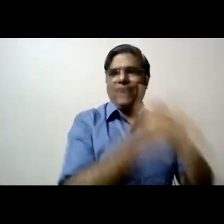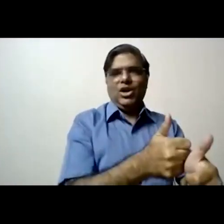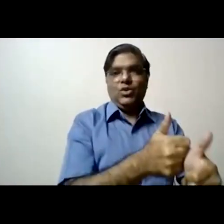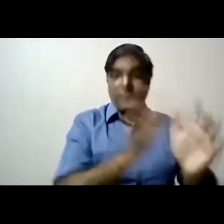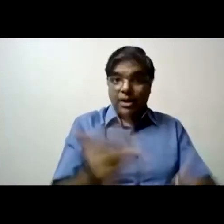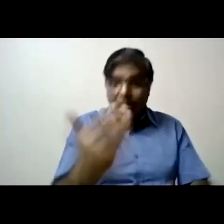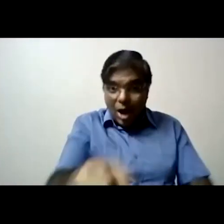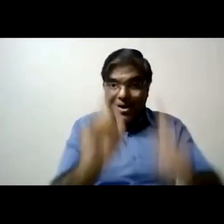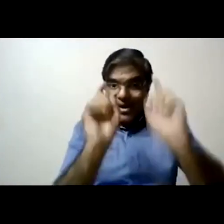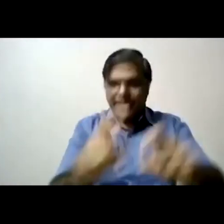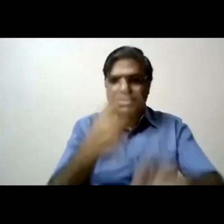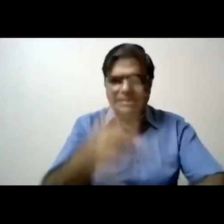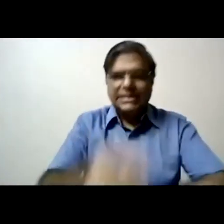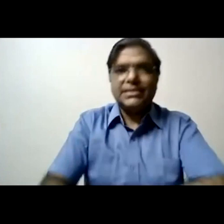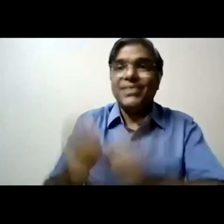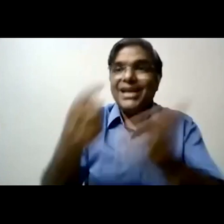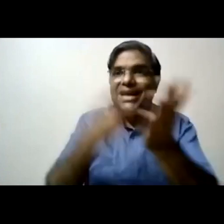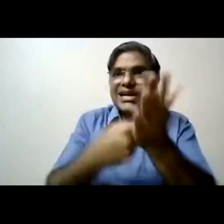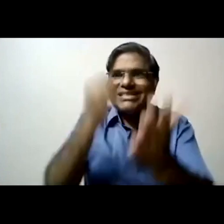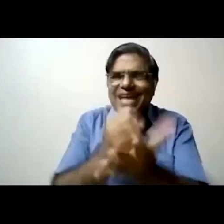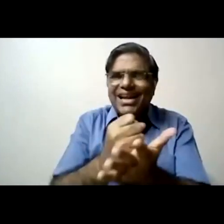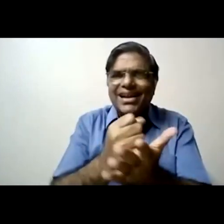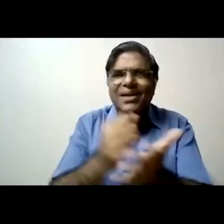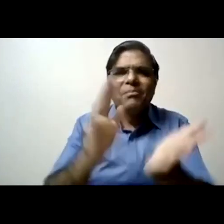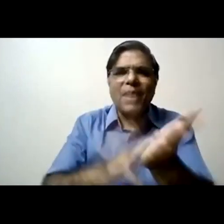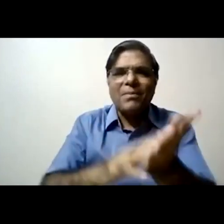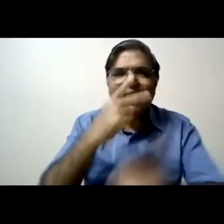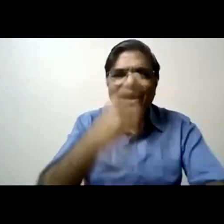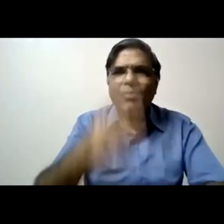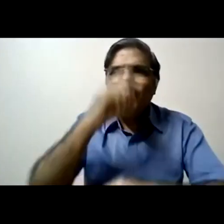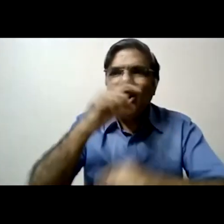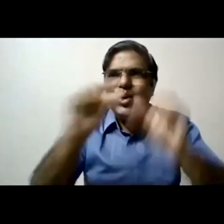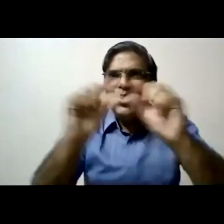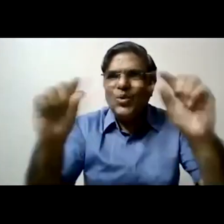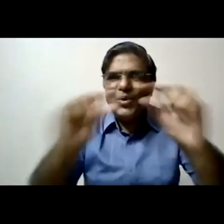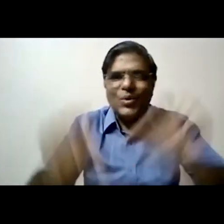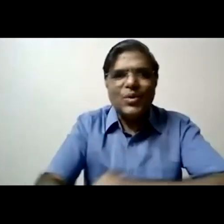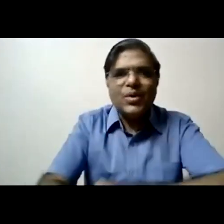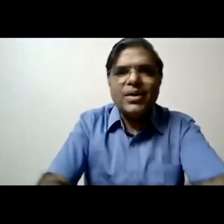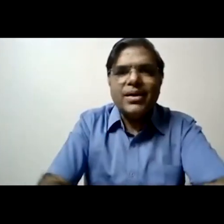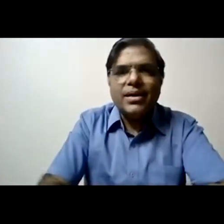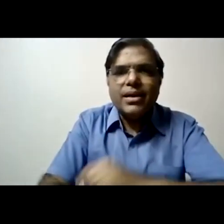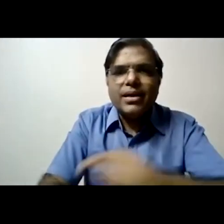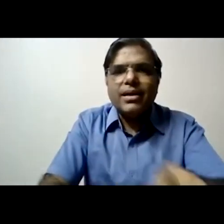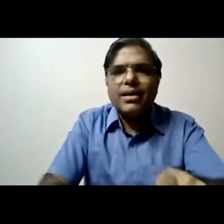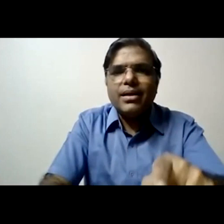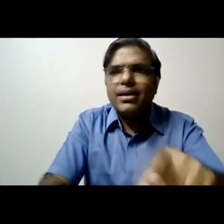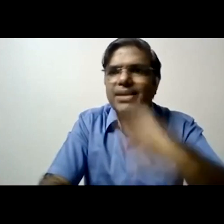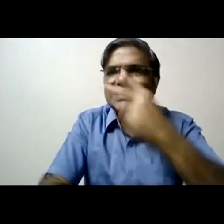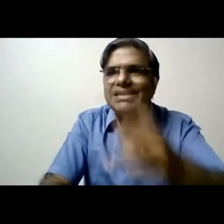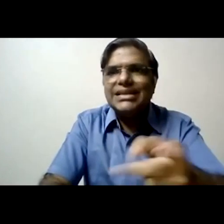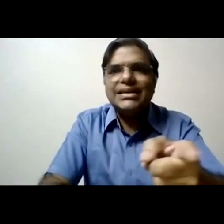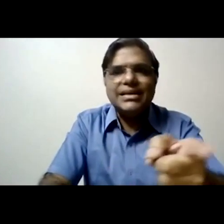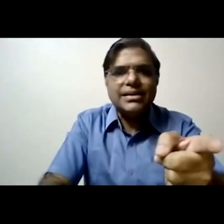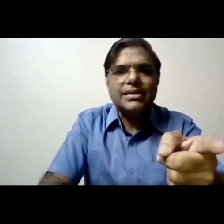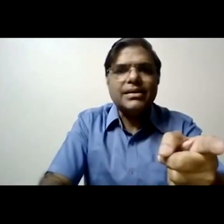I showed my mobile to them that for these four people I have registered. You can see the registered member has been written on the